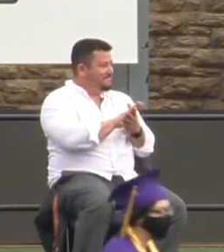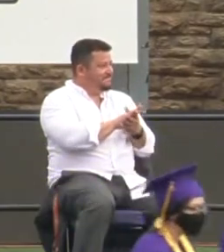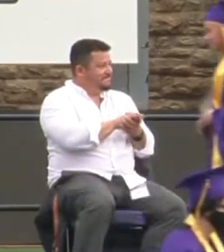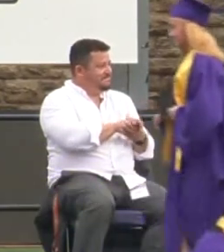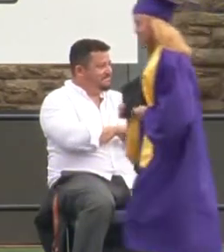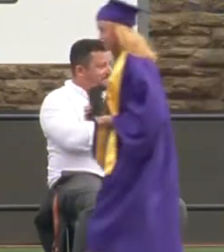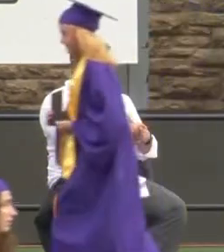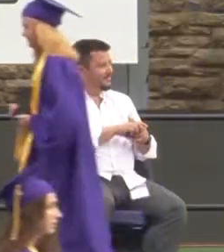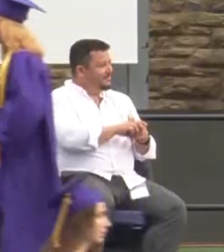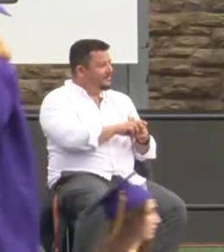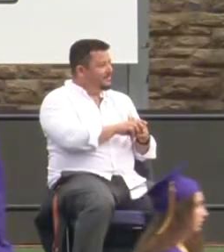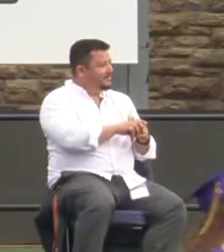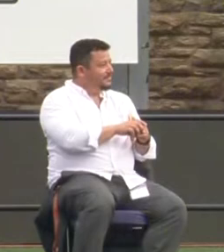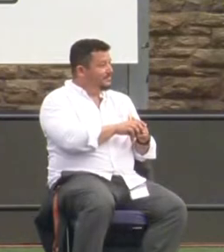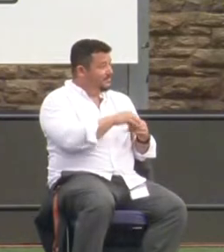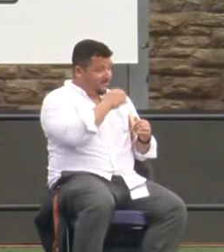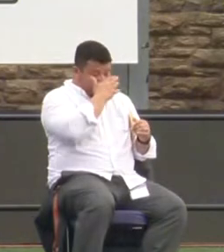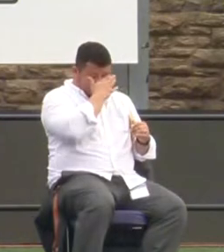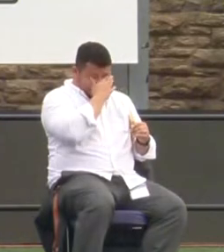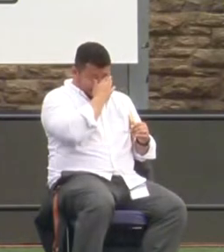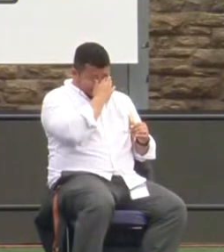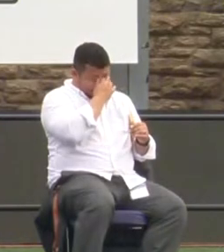Naomi Castro Moya.